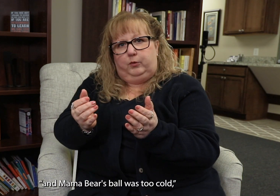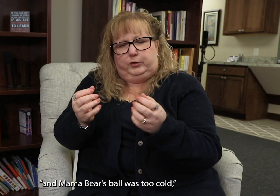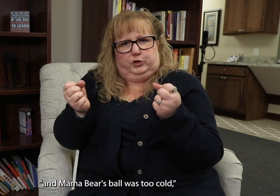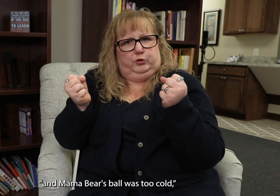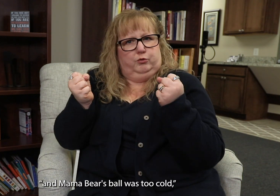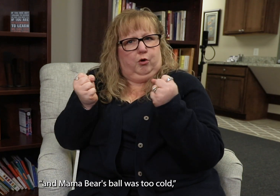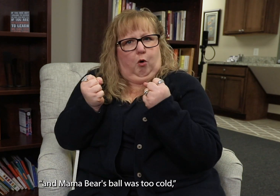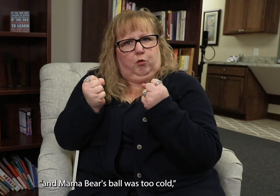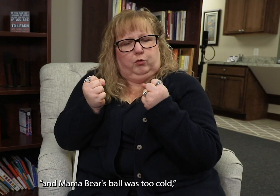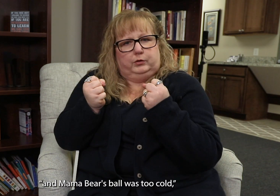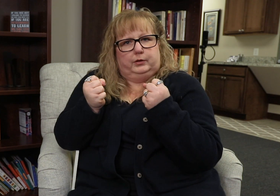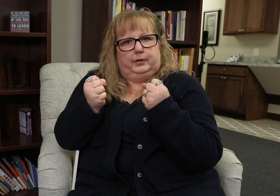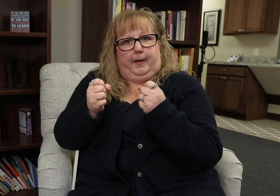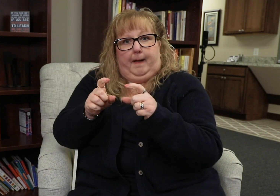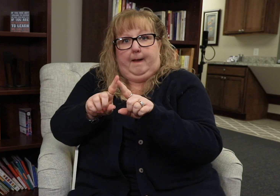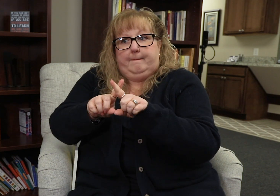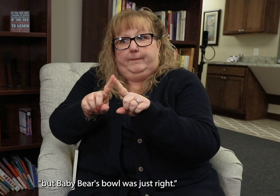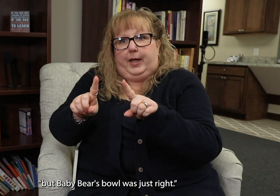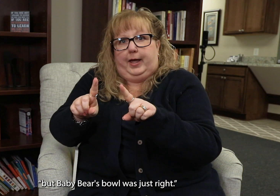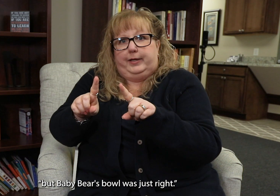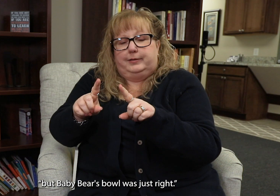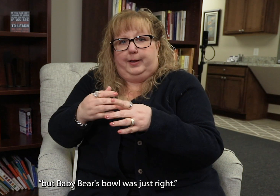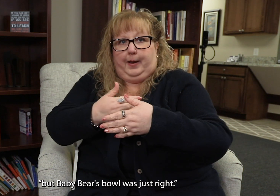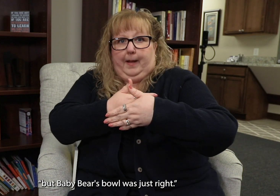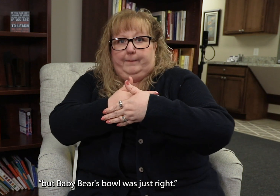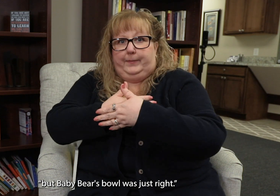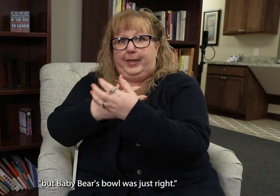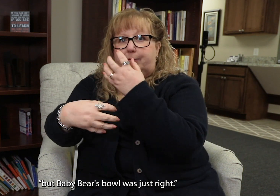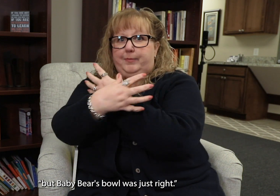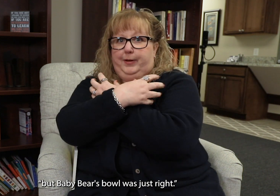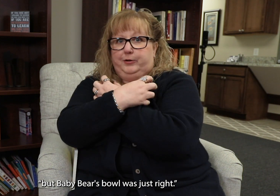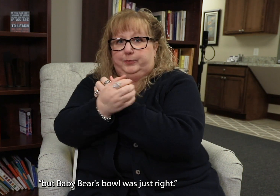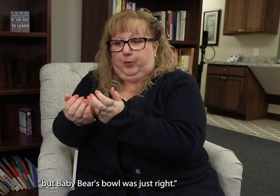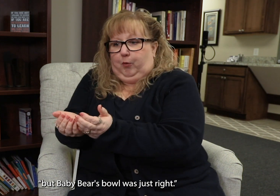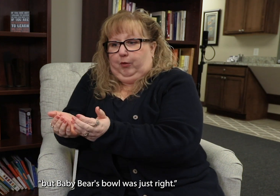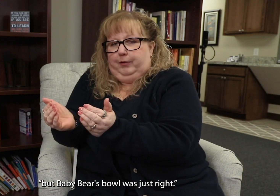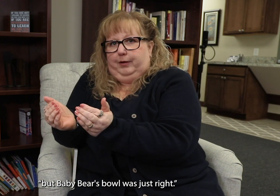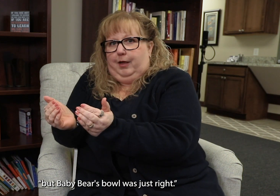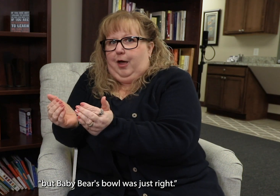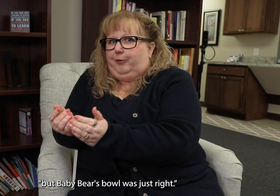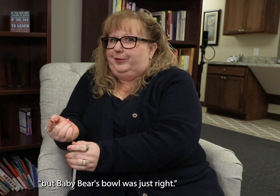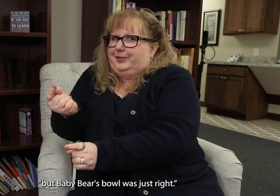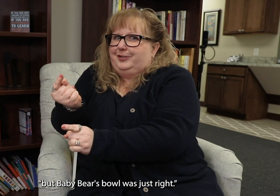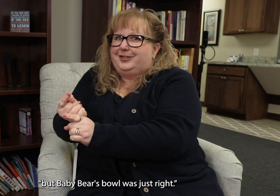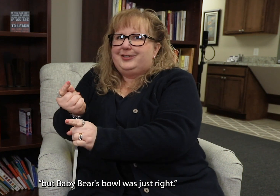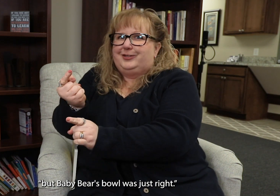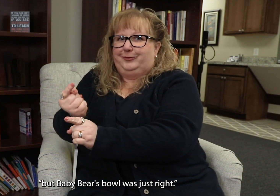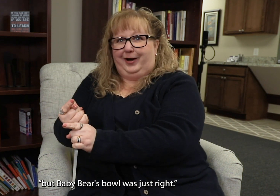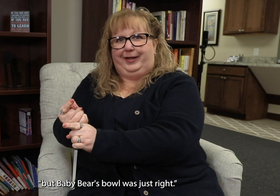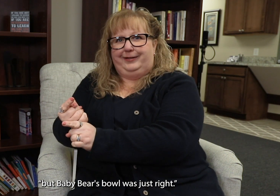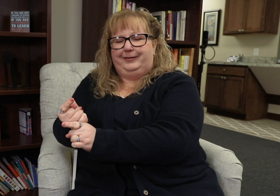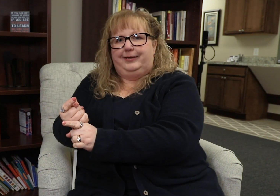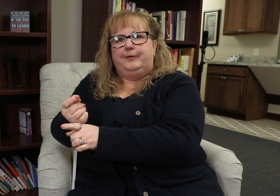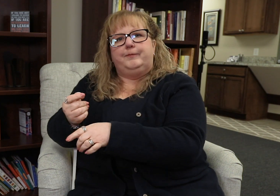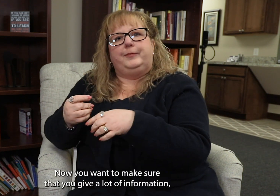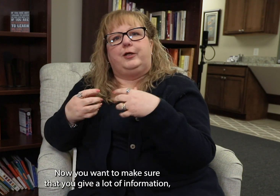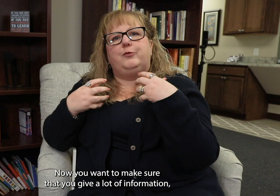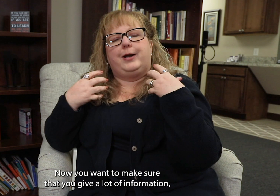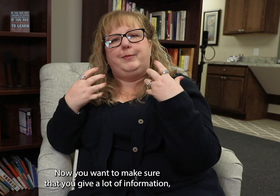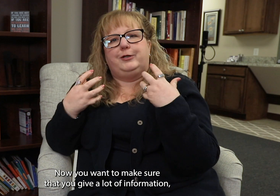was too cold, but Baby Bear's bowl was just right. Now you want to make